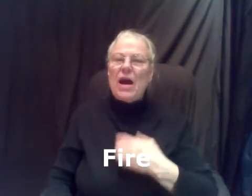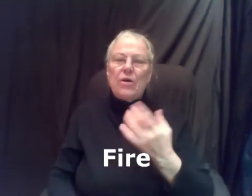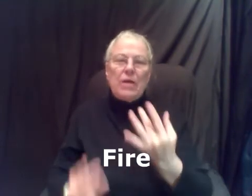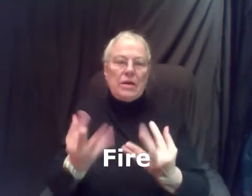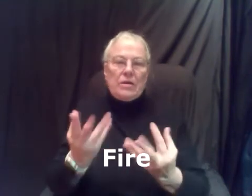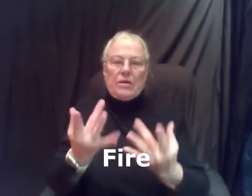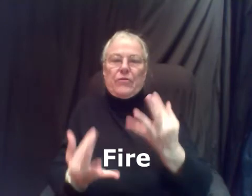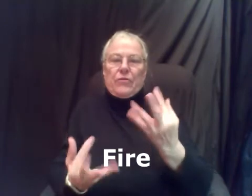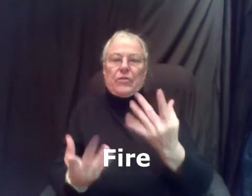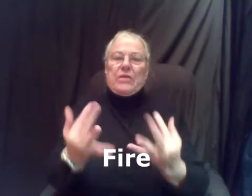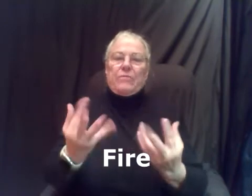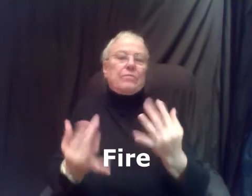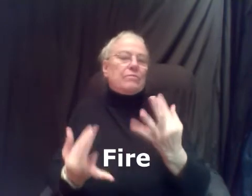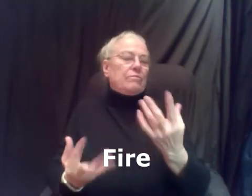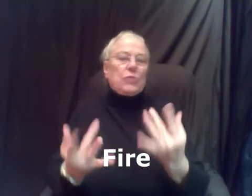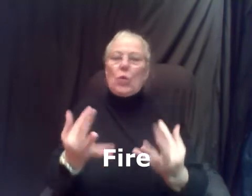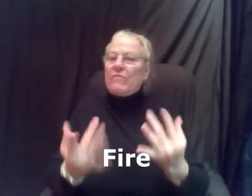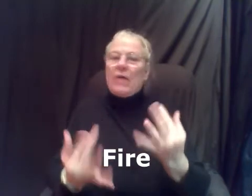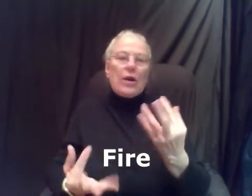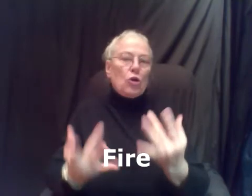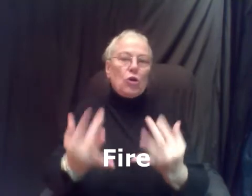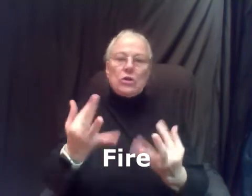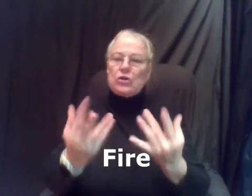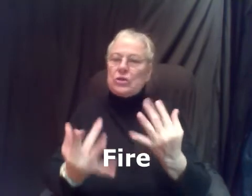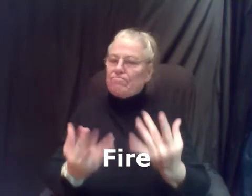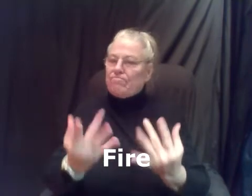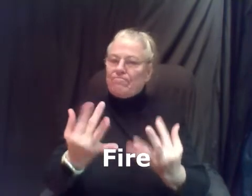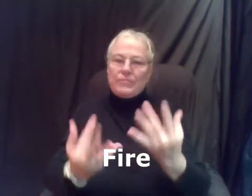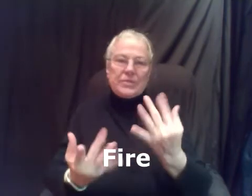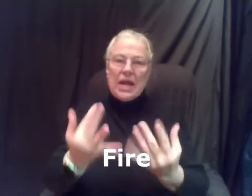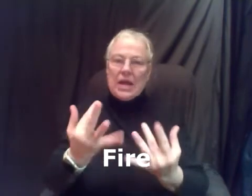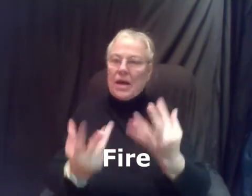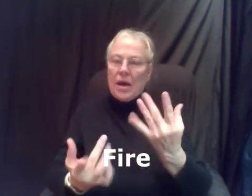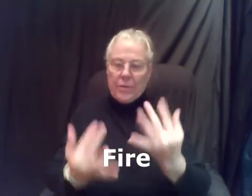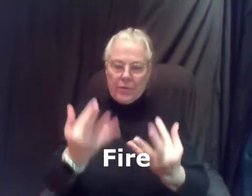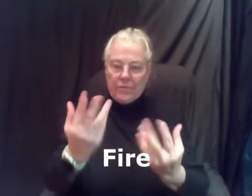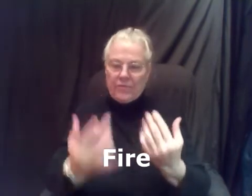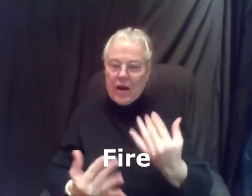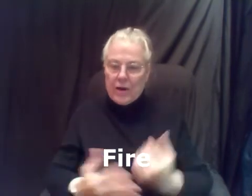Fire, and if you think of the way fire looks, just take it up. Fire.